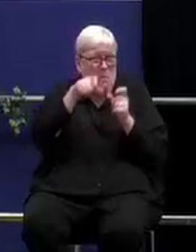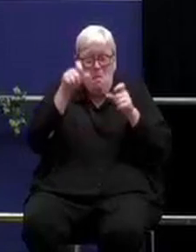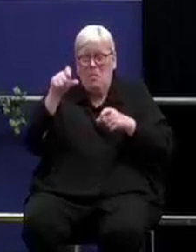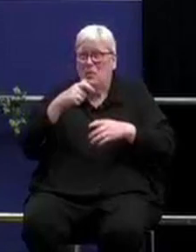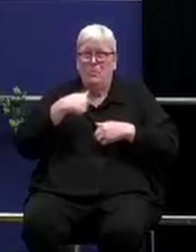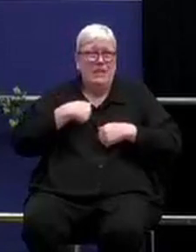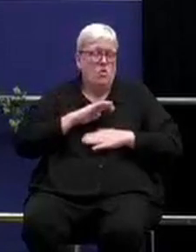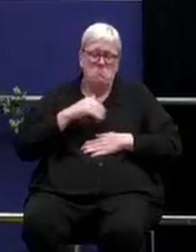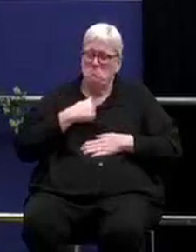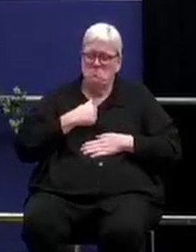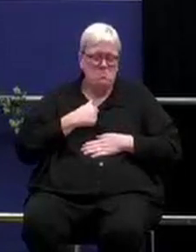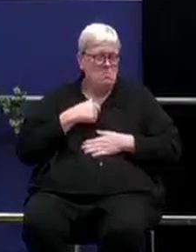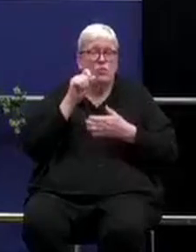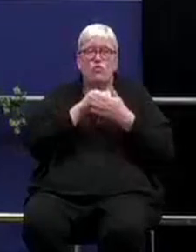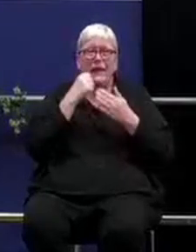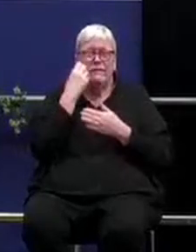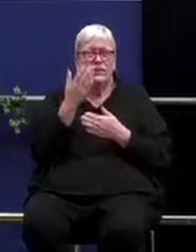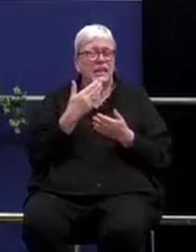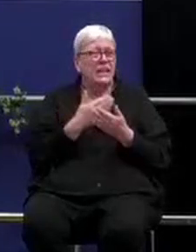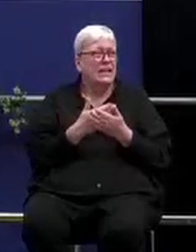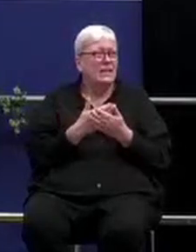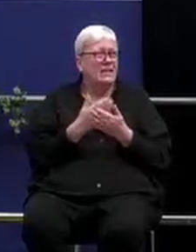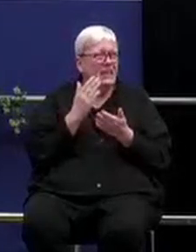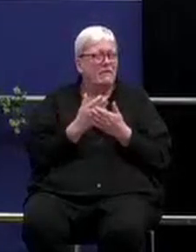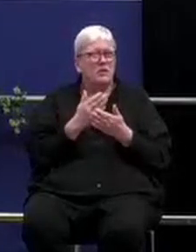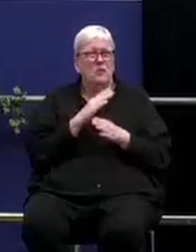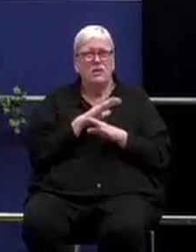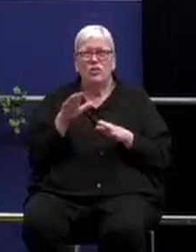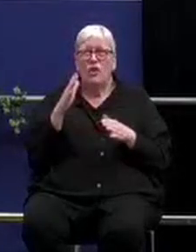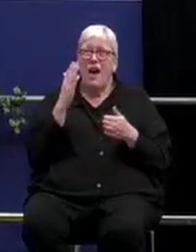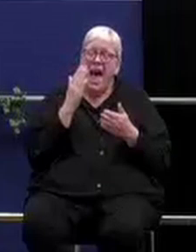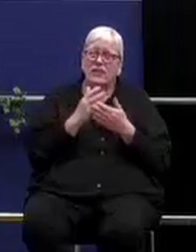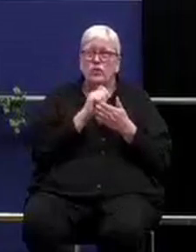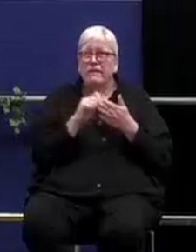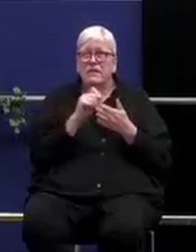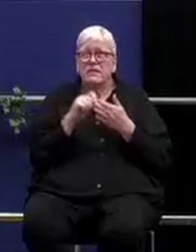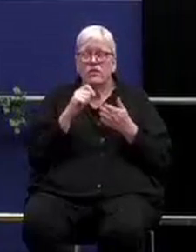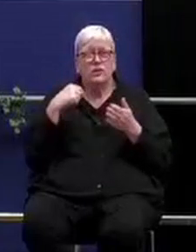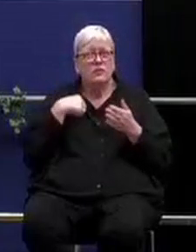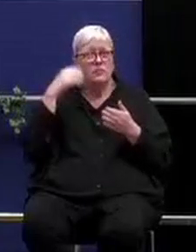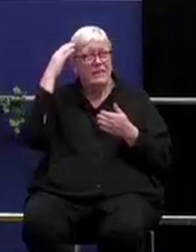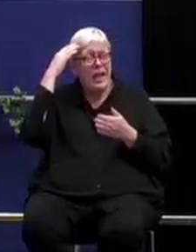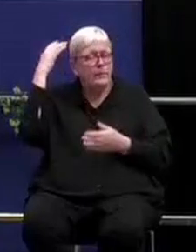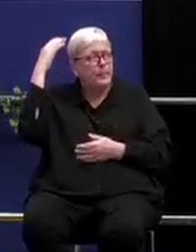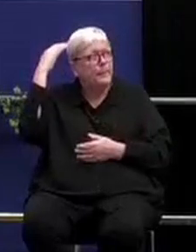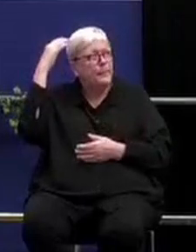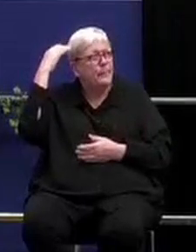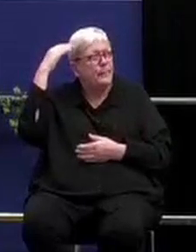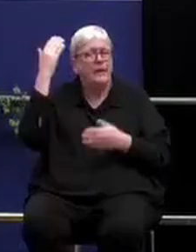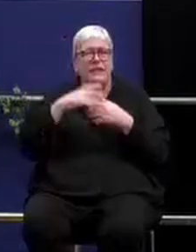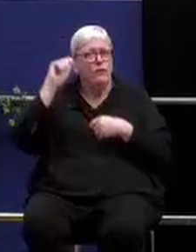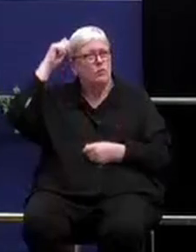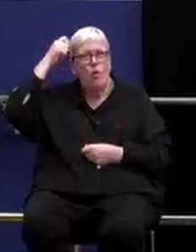me. Because I think you're writing even when you're not physically writing. I think your head's, I feel like writers are never off. I feel like we're